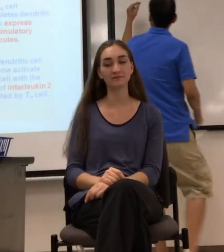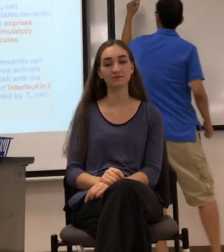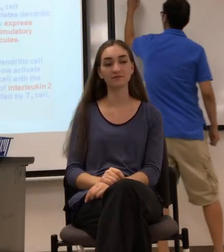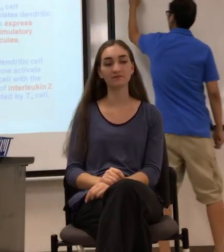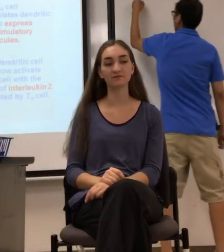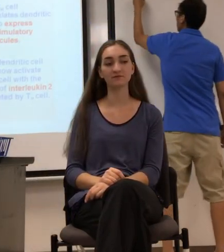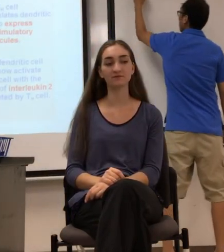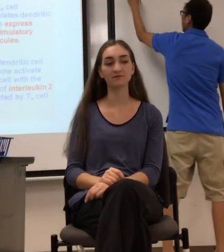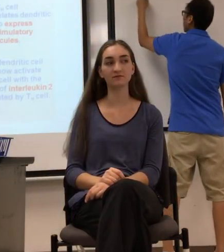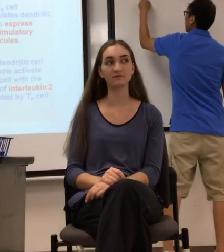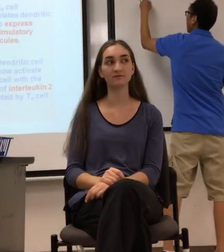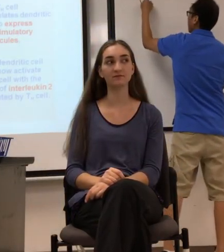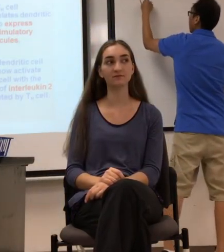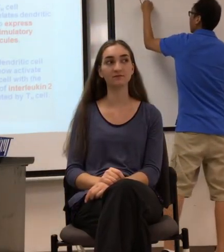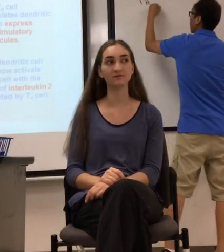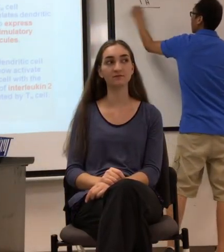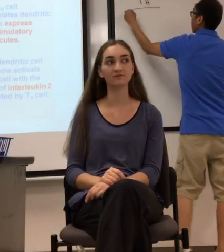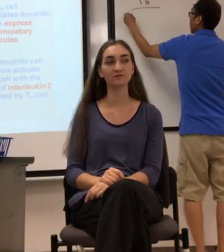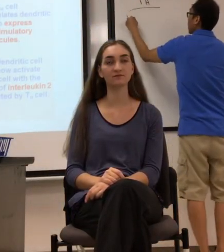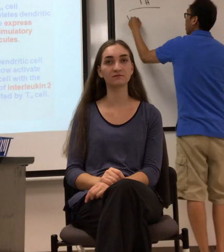Put this under T helper.